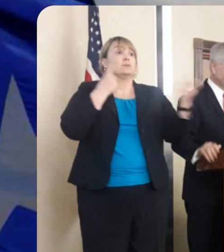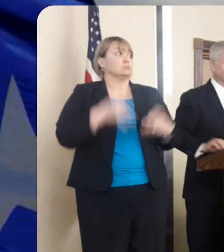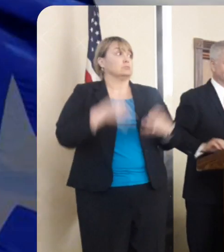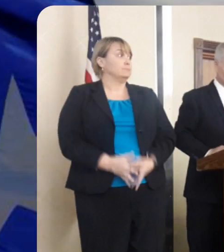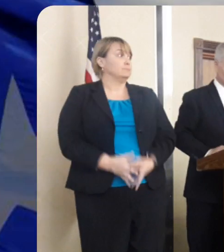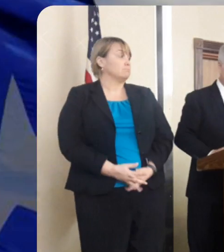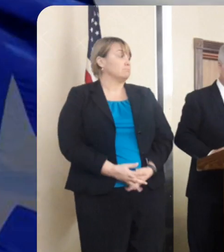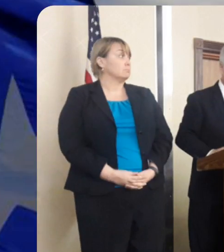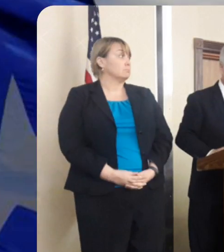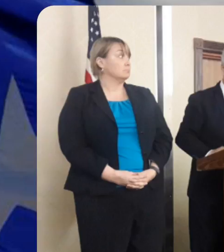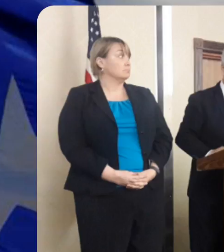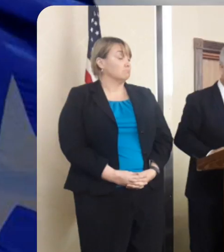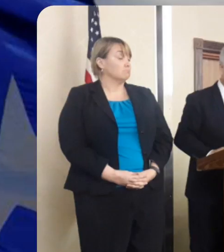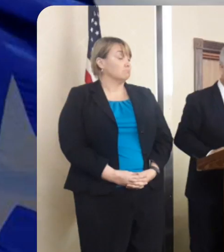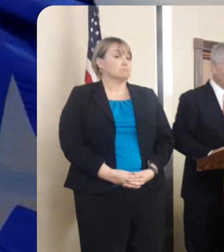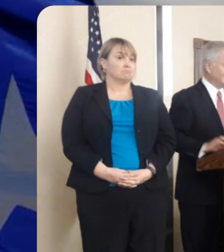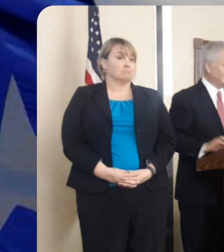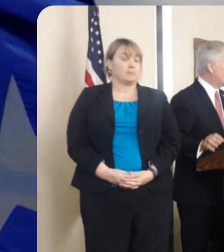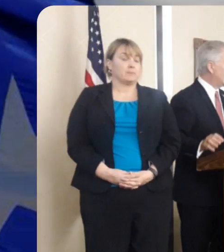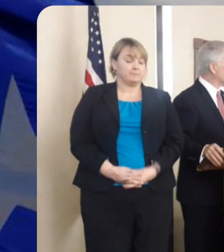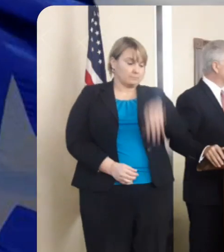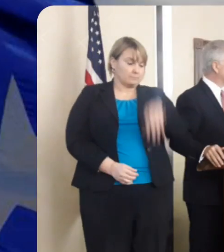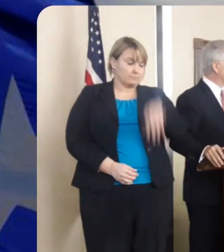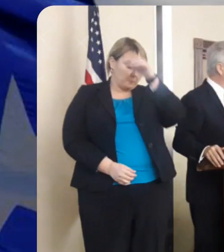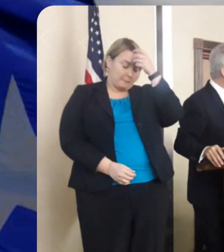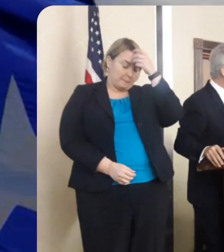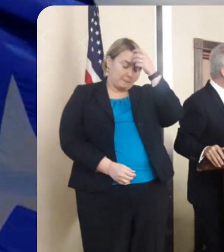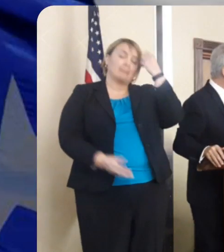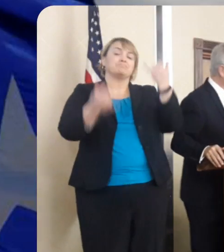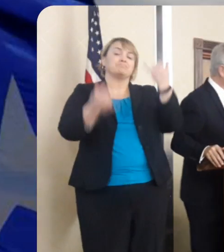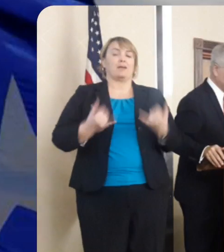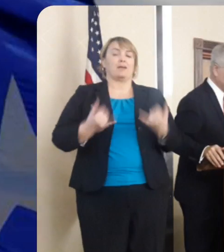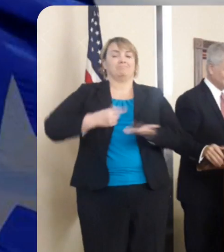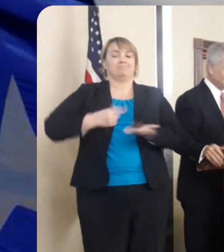All right. Then now we're on to county chair vacancies.